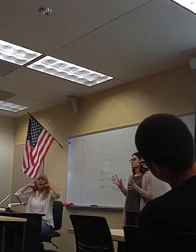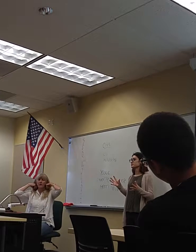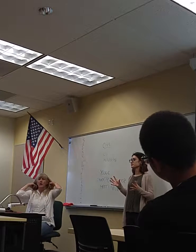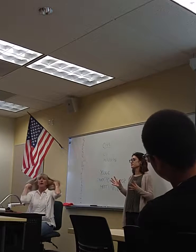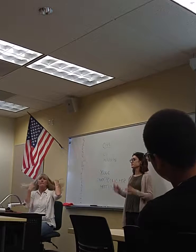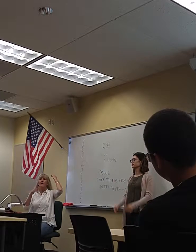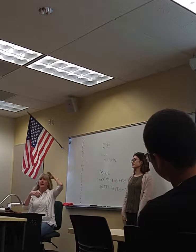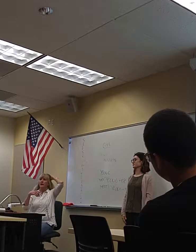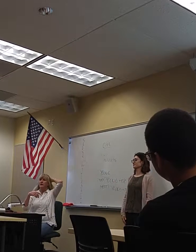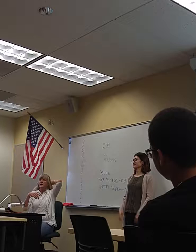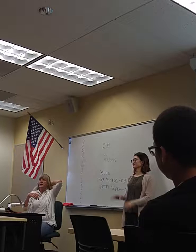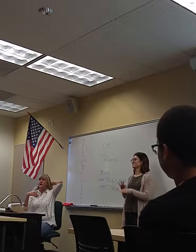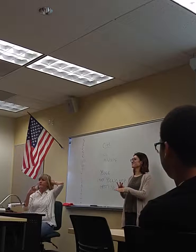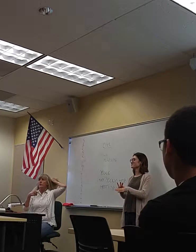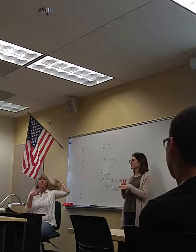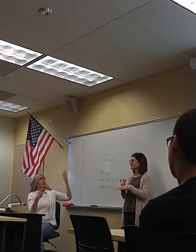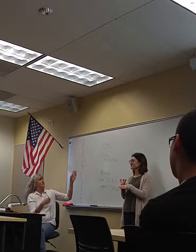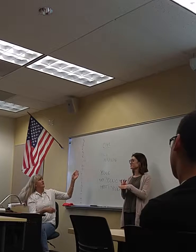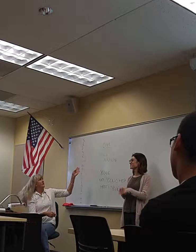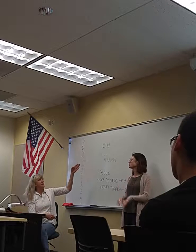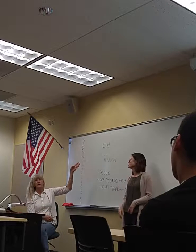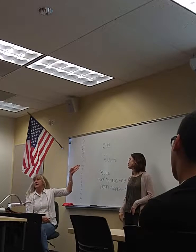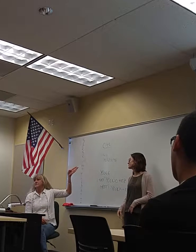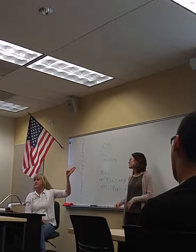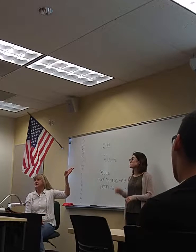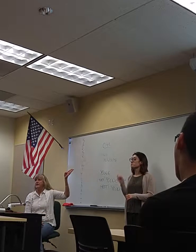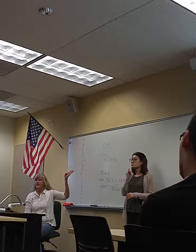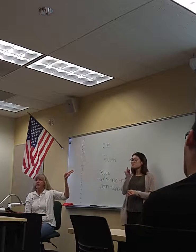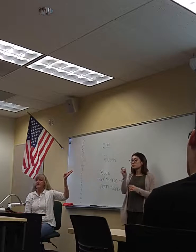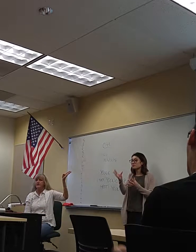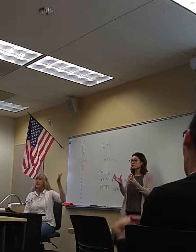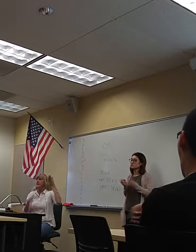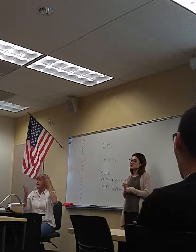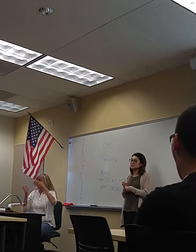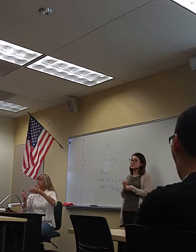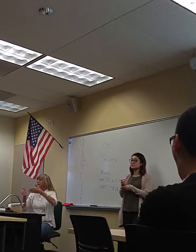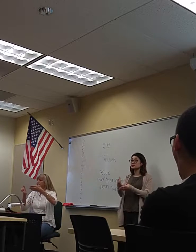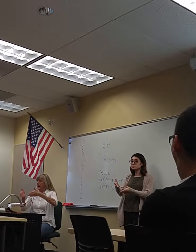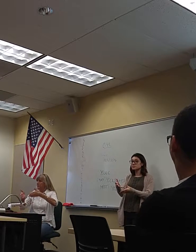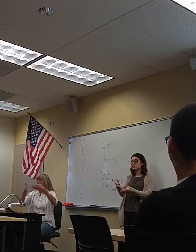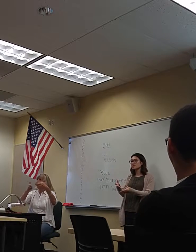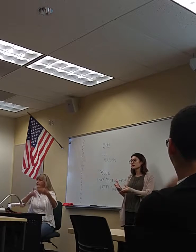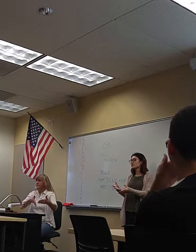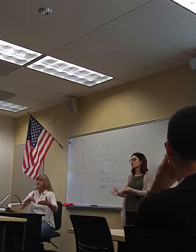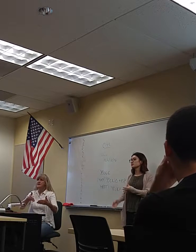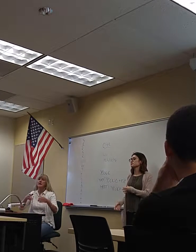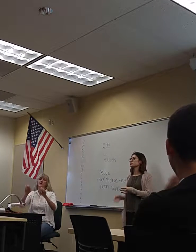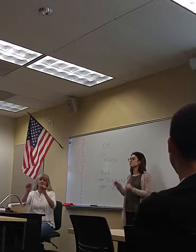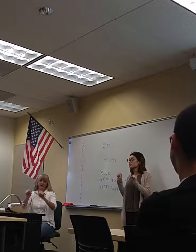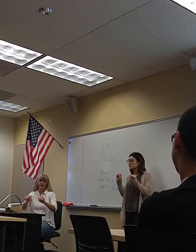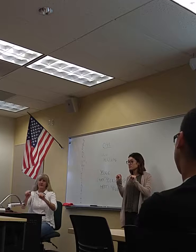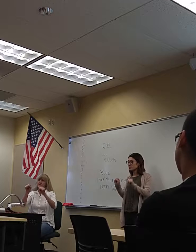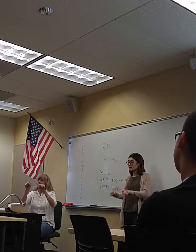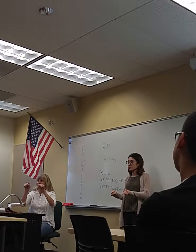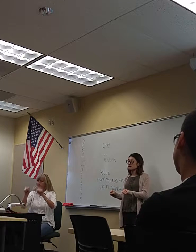out. But if we want to try to express that idea of being capable of using it, we sign the symbol